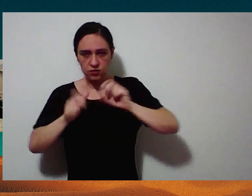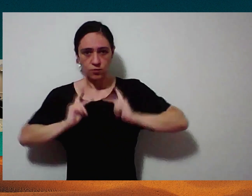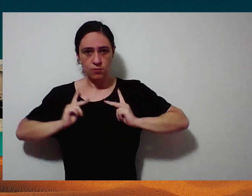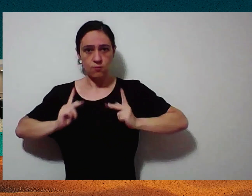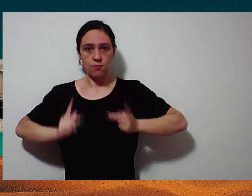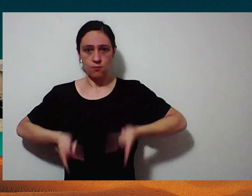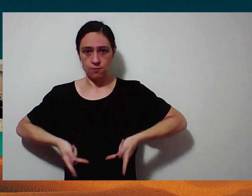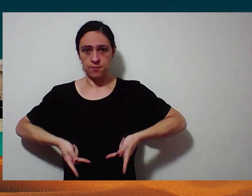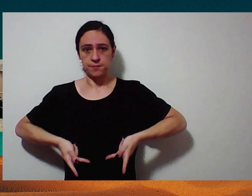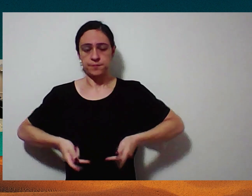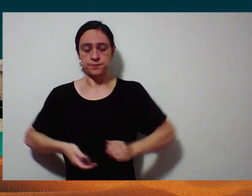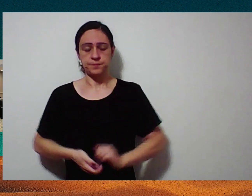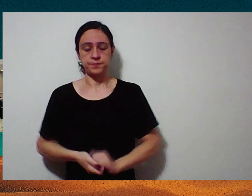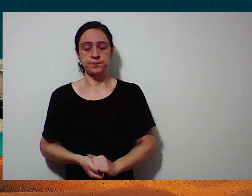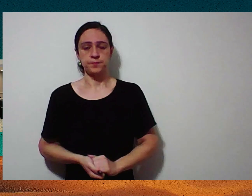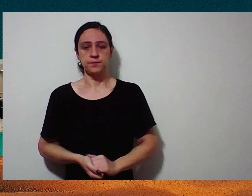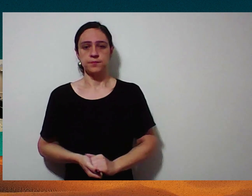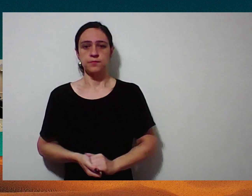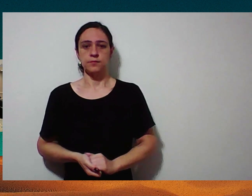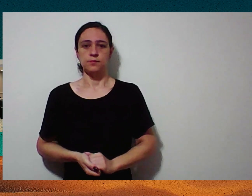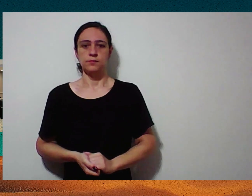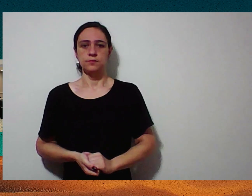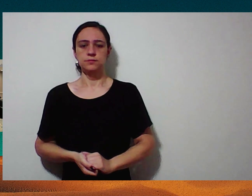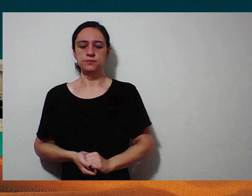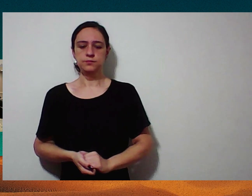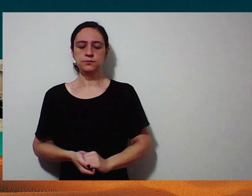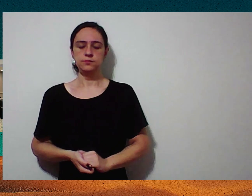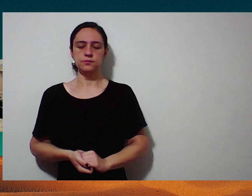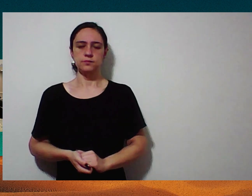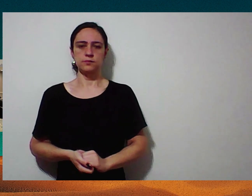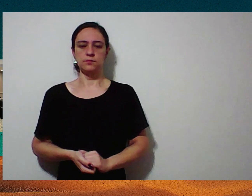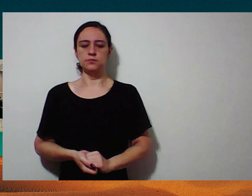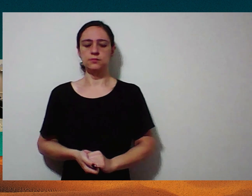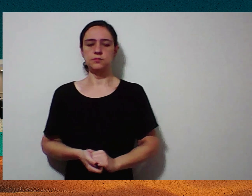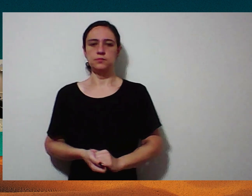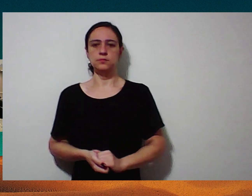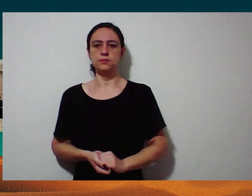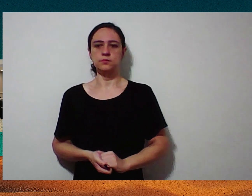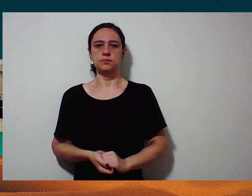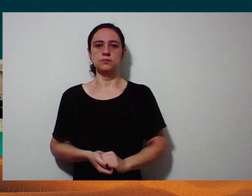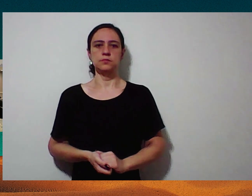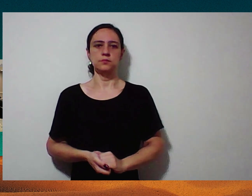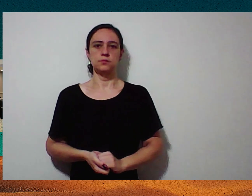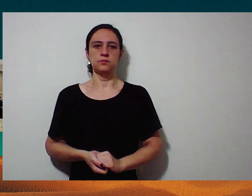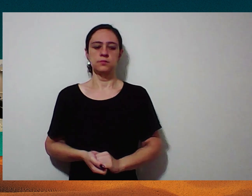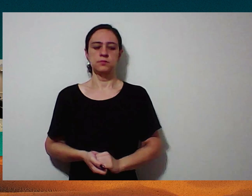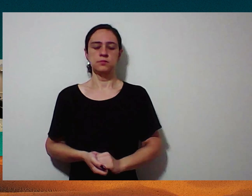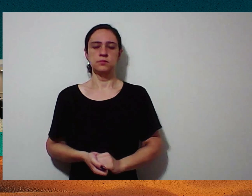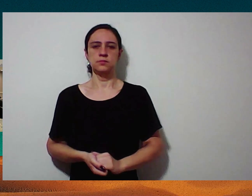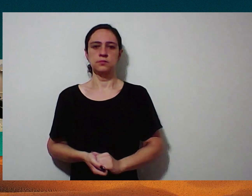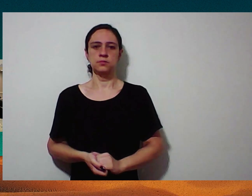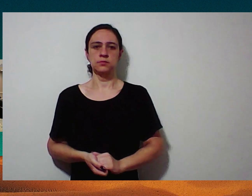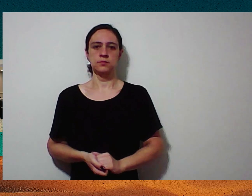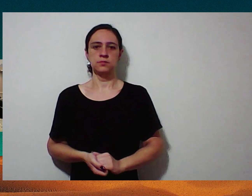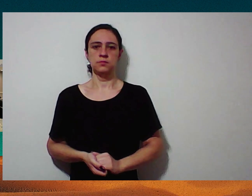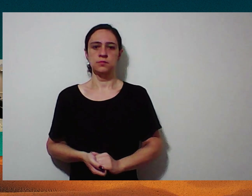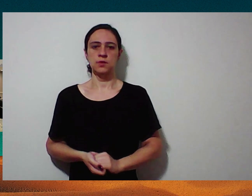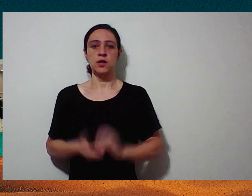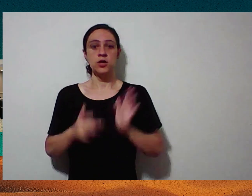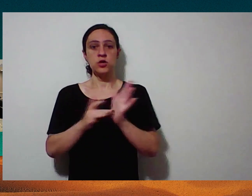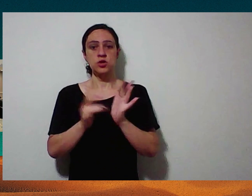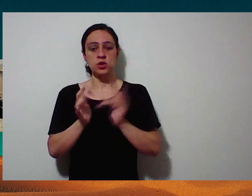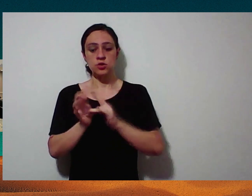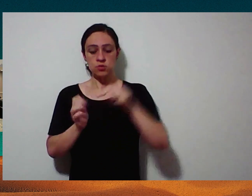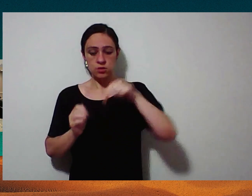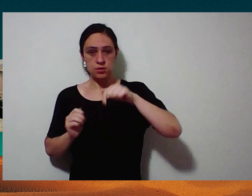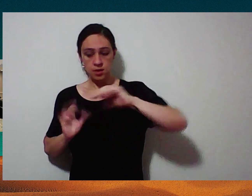Father, so that he might fulfill the Father's will, he humbled himself as a man. Ele veio aqui na terra para realizar a obra